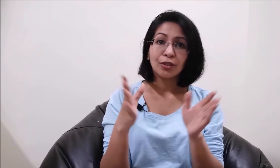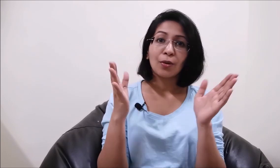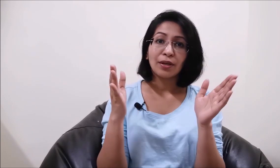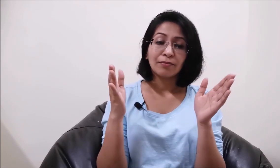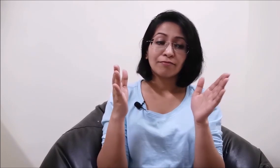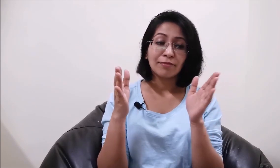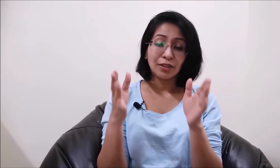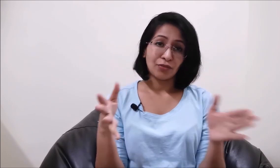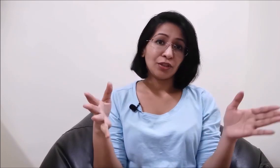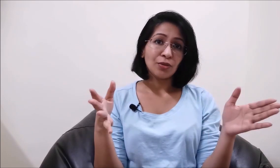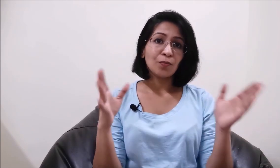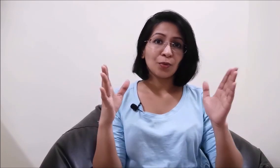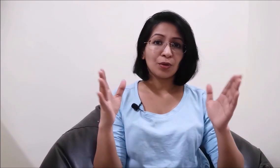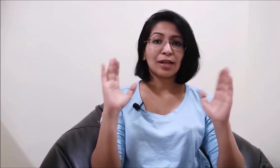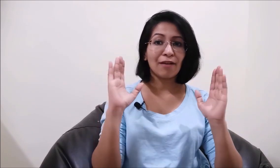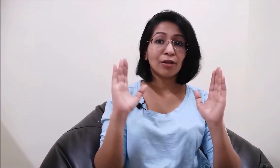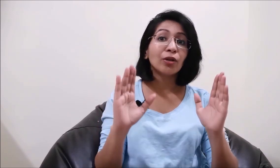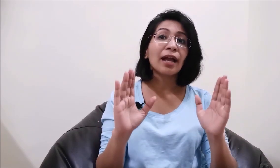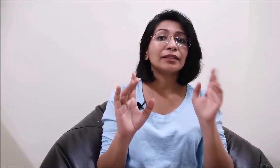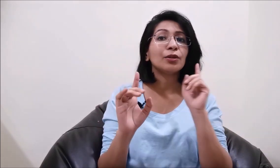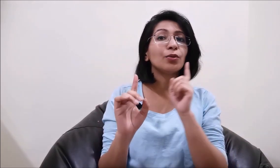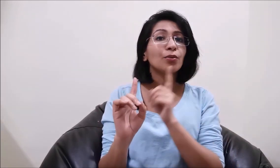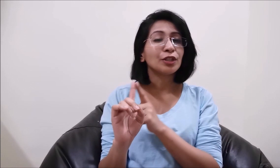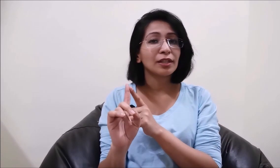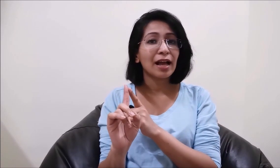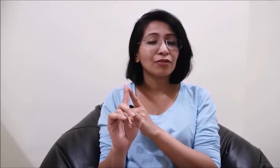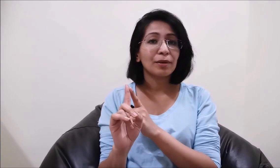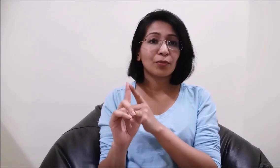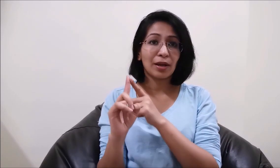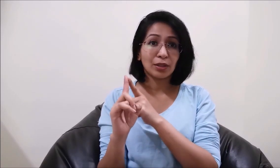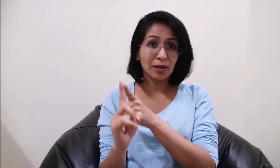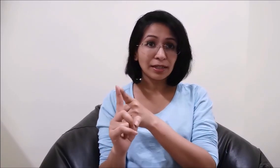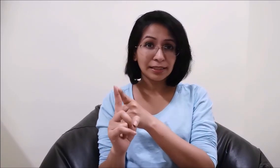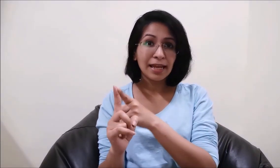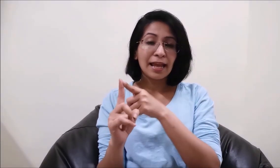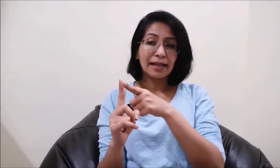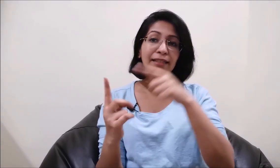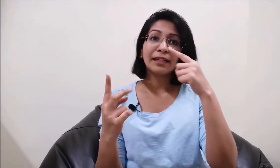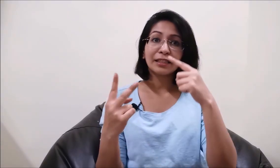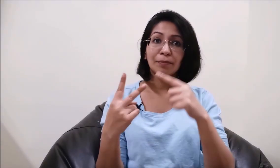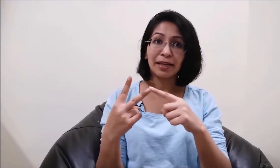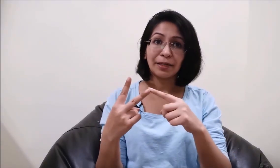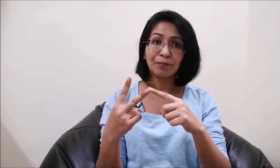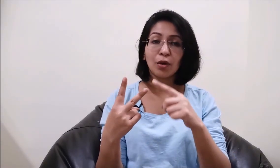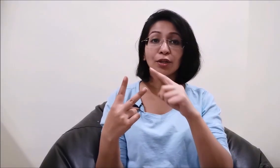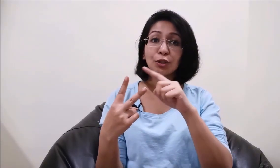So in this video, we will have a look at the original alphabet when I taught it, and then I'll explain or